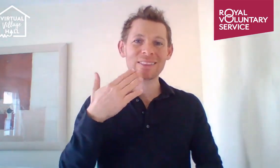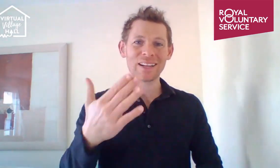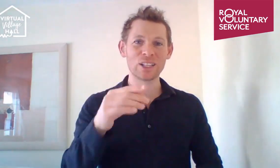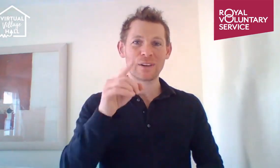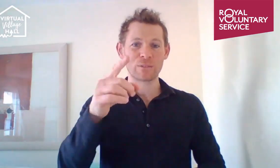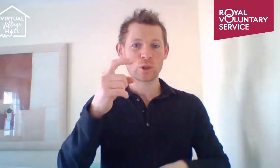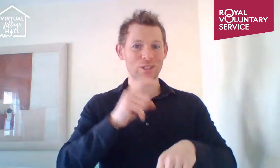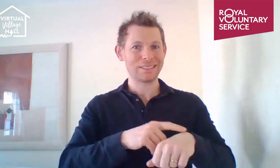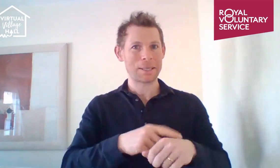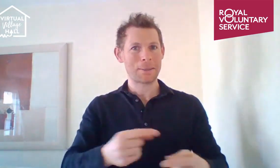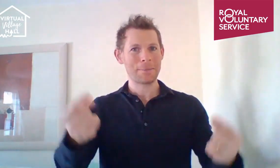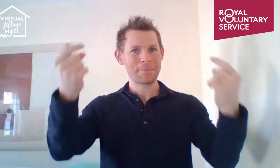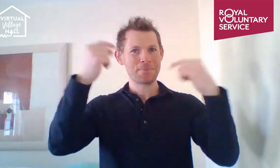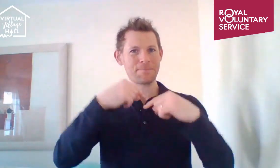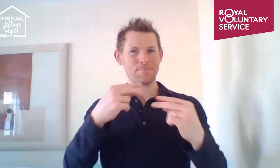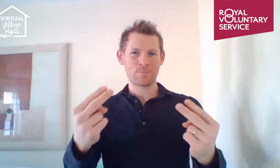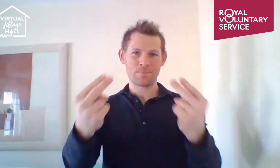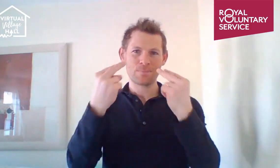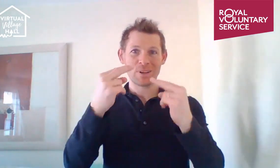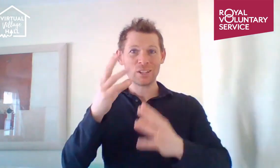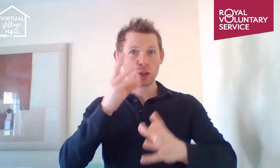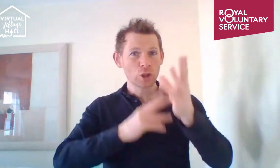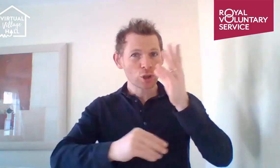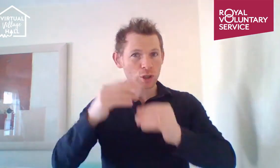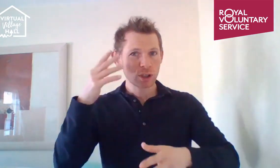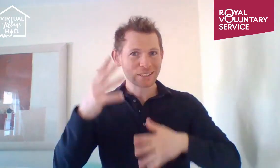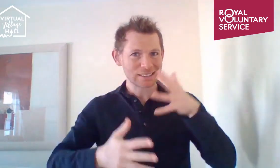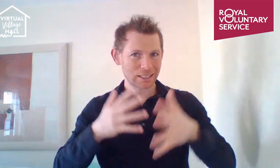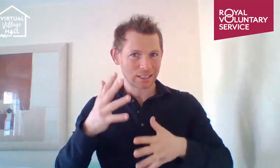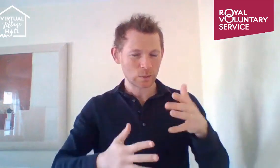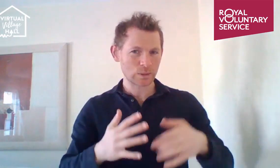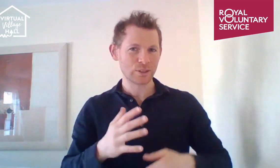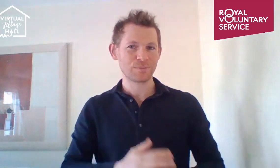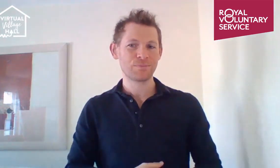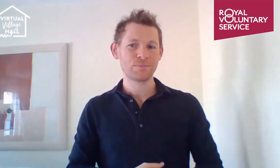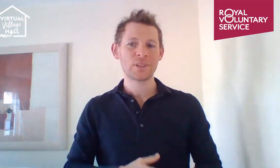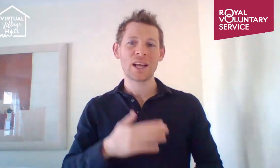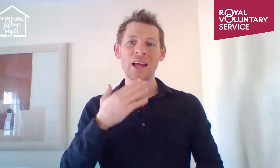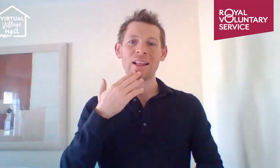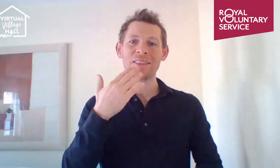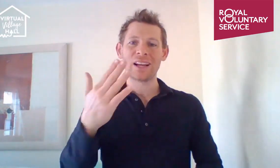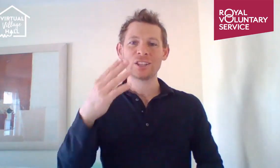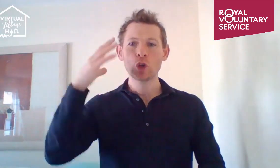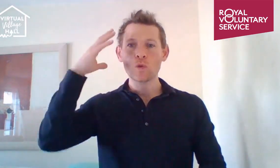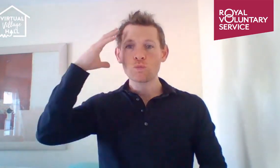I want to say a big thank you for your time in joining us today and for learning sign language.